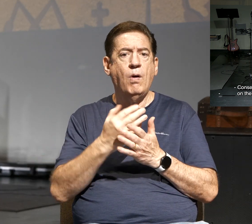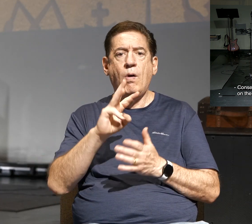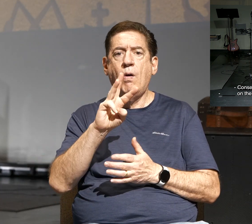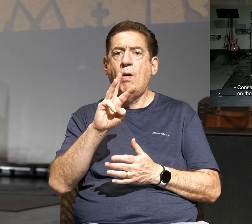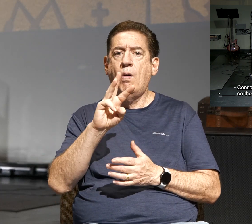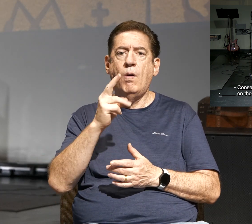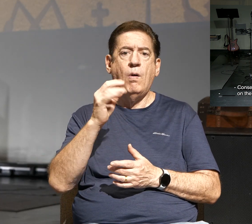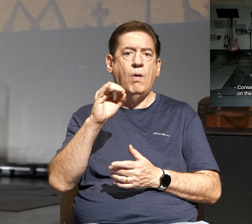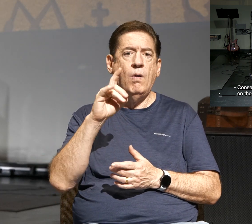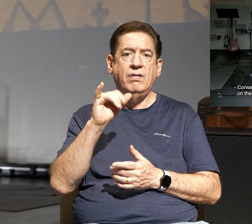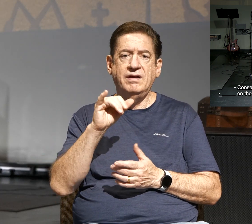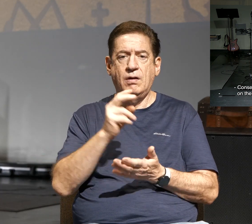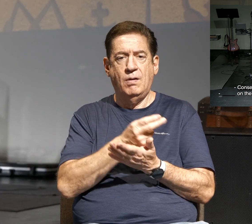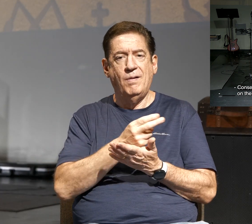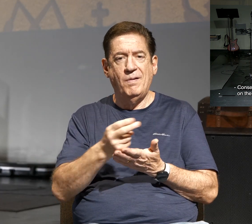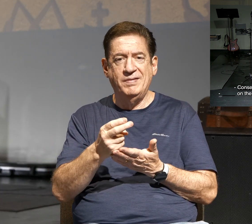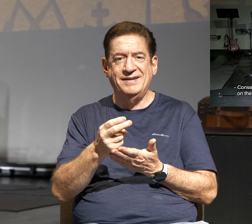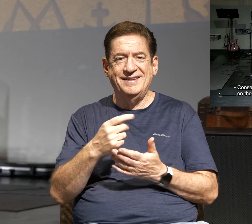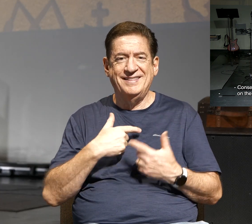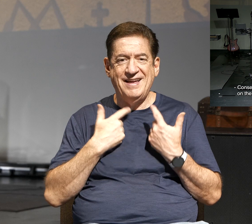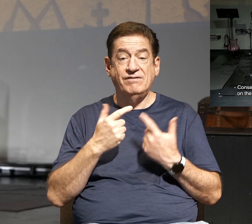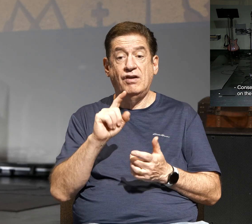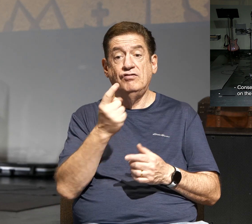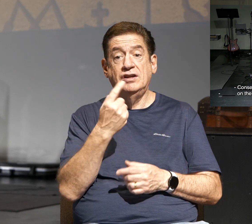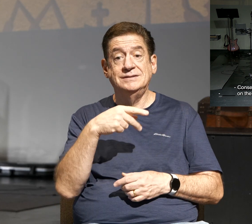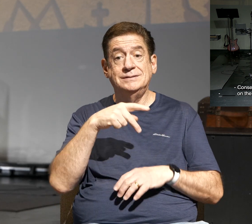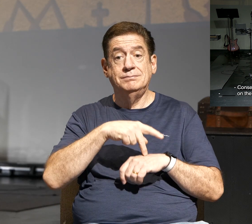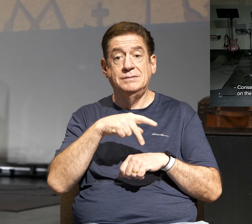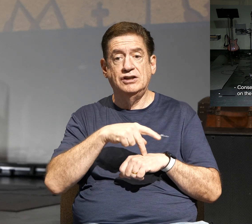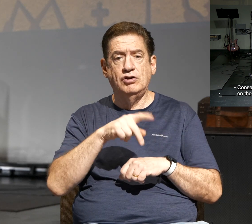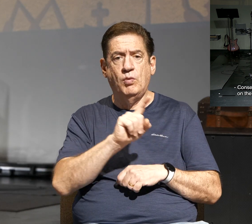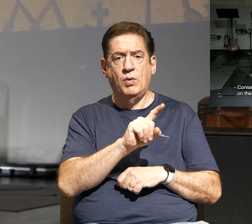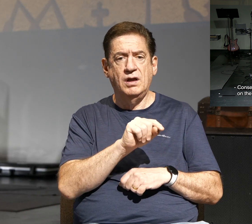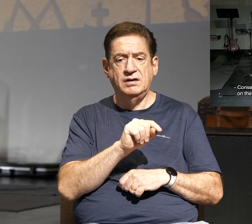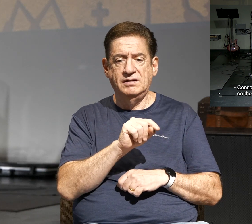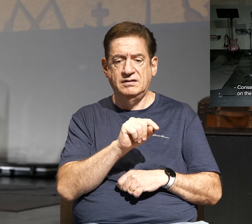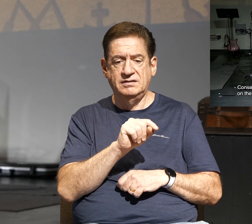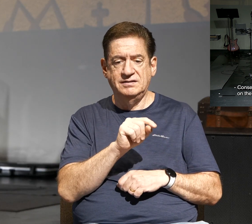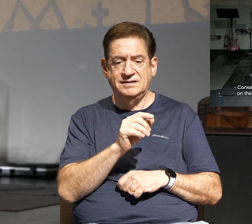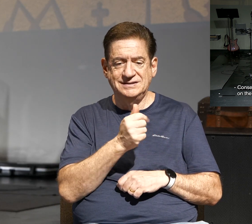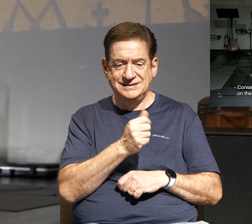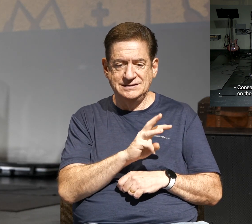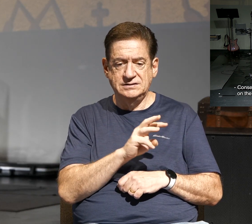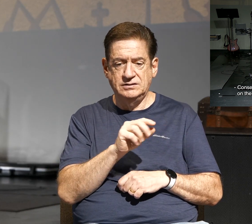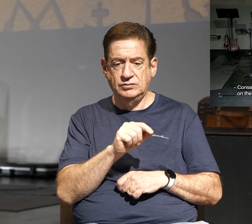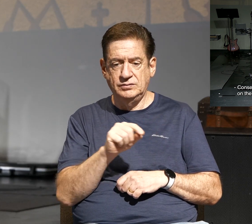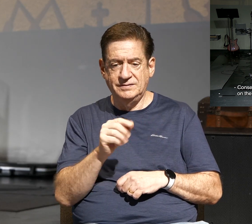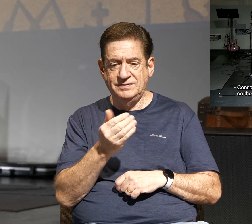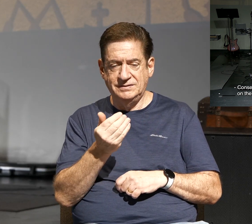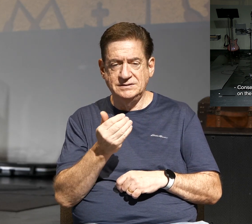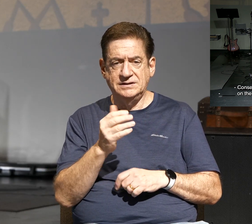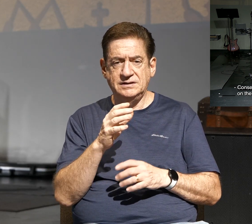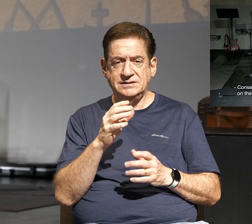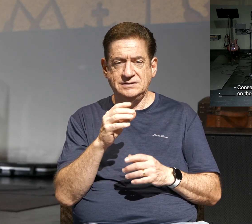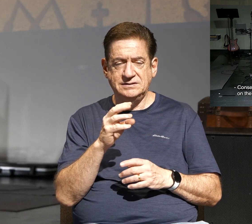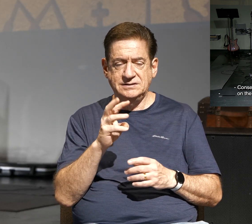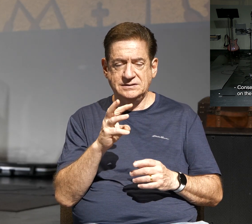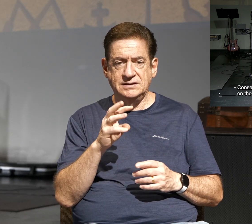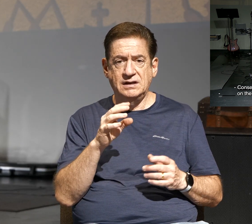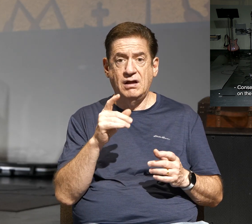a holy life. 1 Peter 1:15 through 16, this is God speaking to us. He says, be holy because I